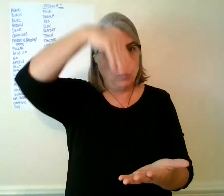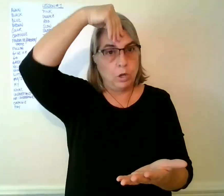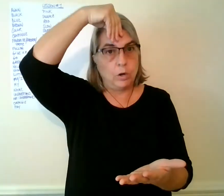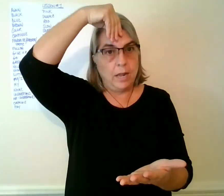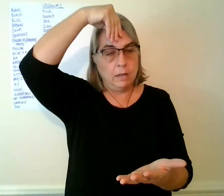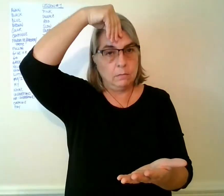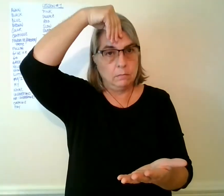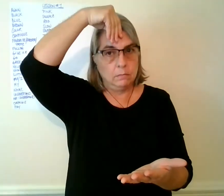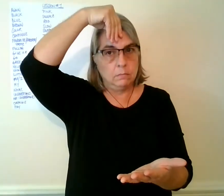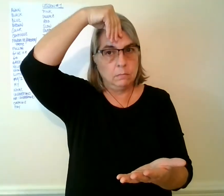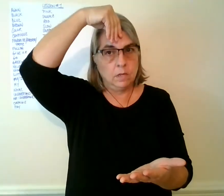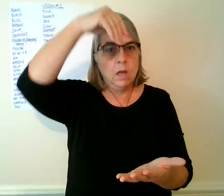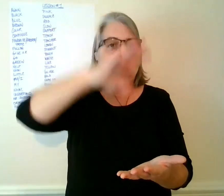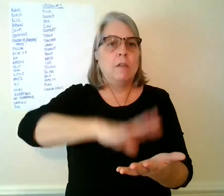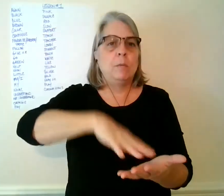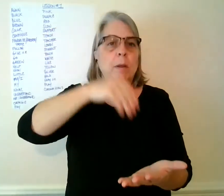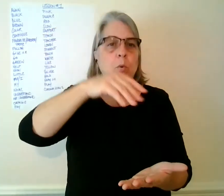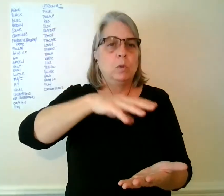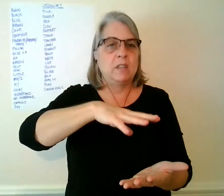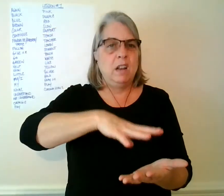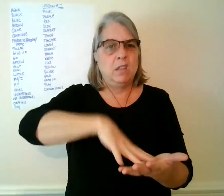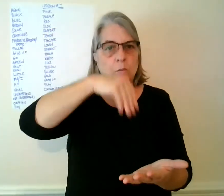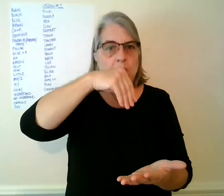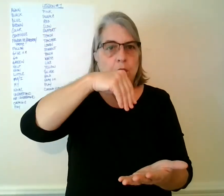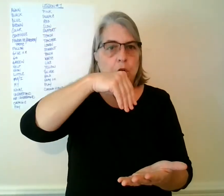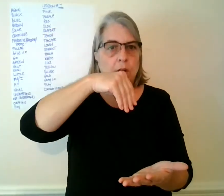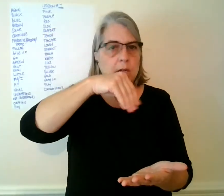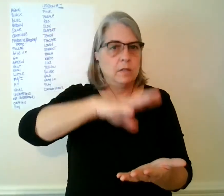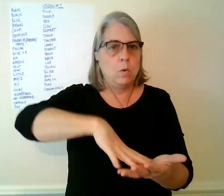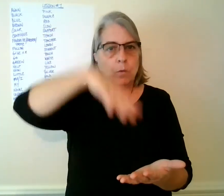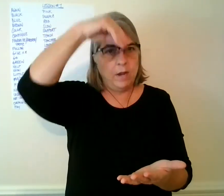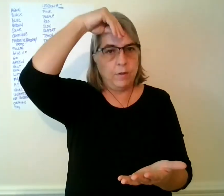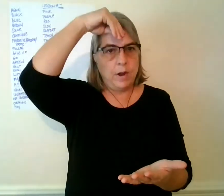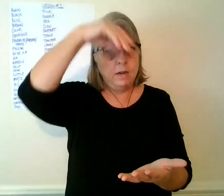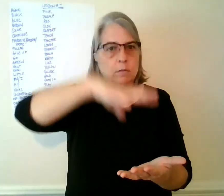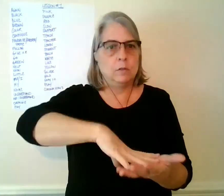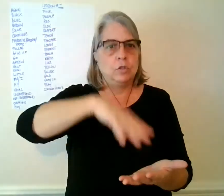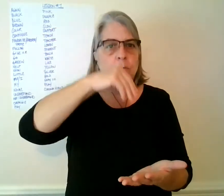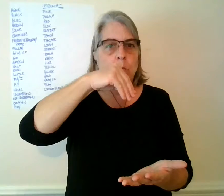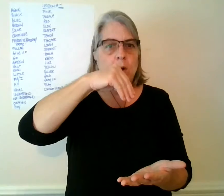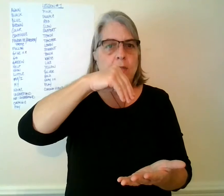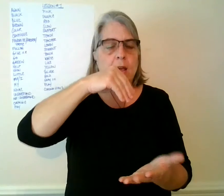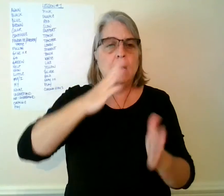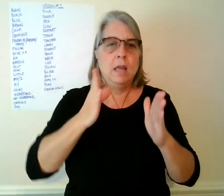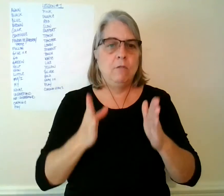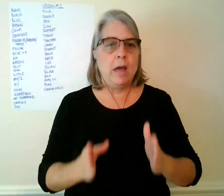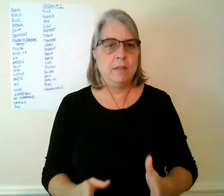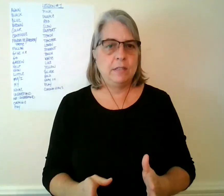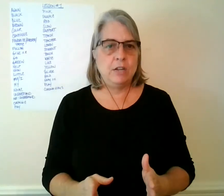we're learning. Often people will sign it this way, learn, and it doesn't go all the way to their head, so just be aware of that. If you add this agent